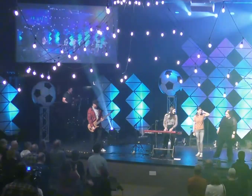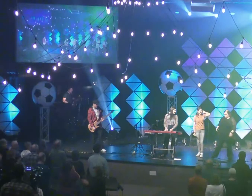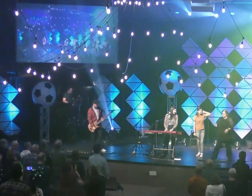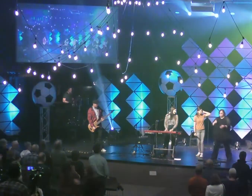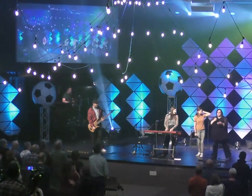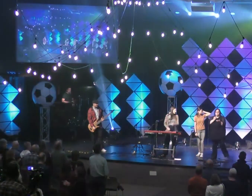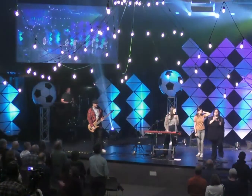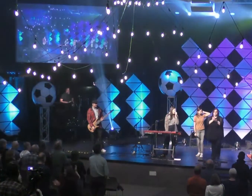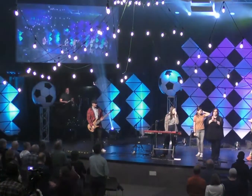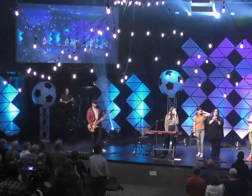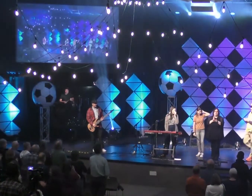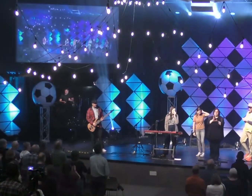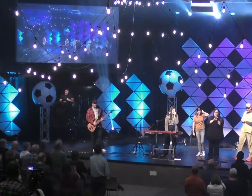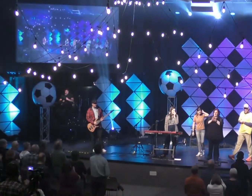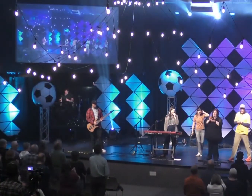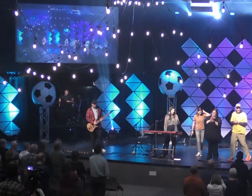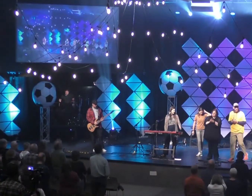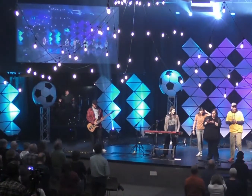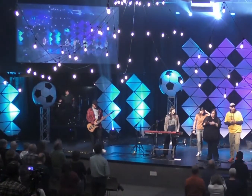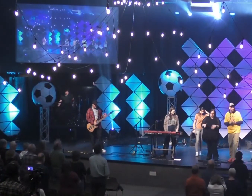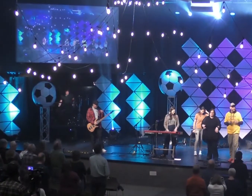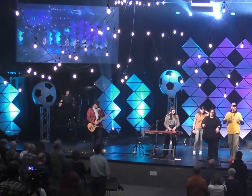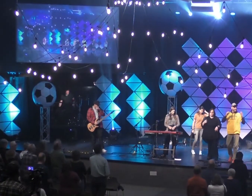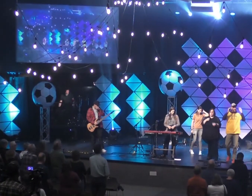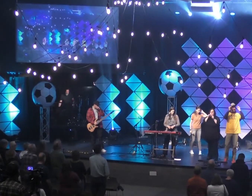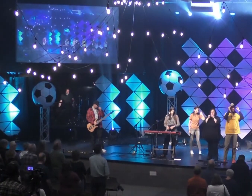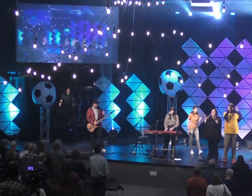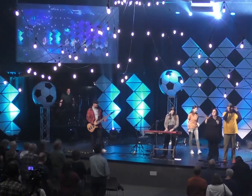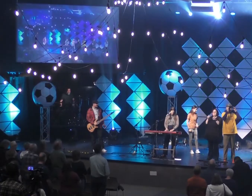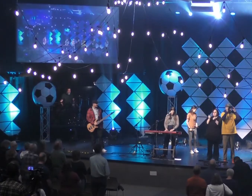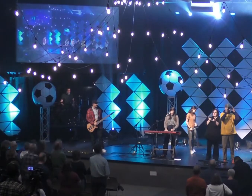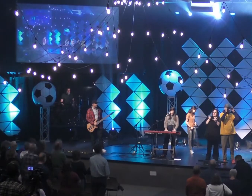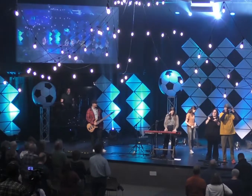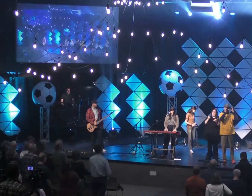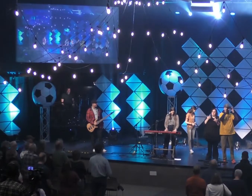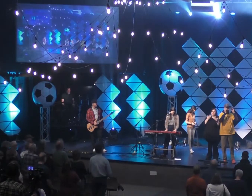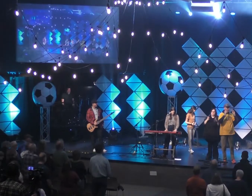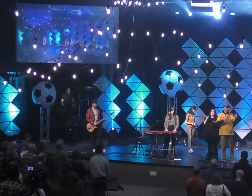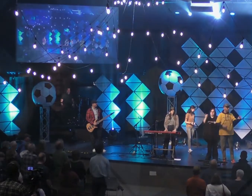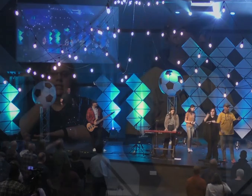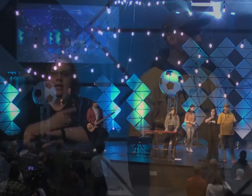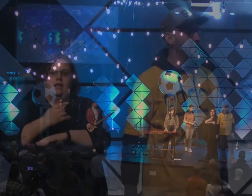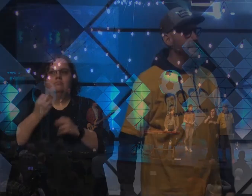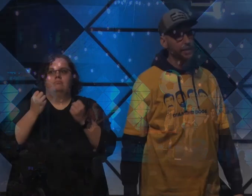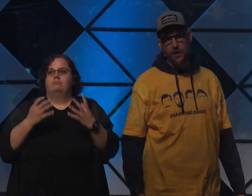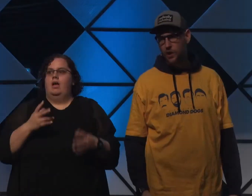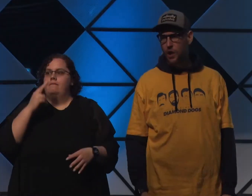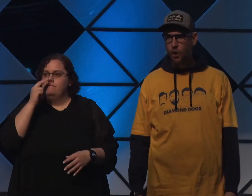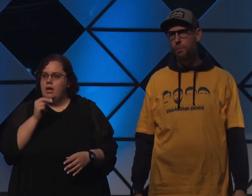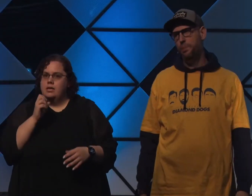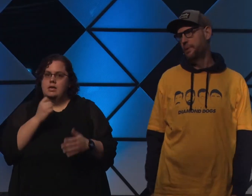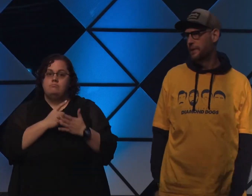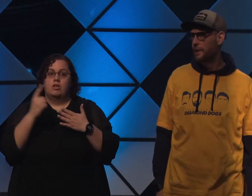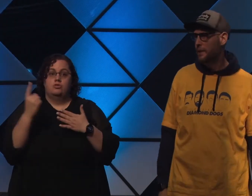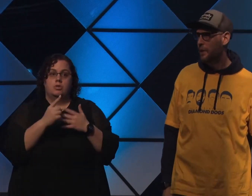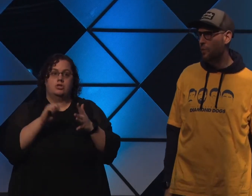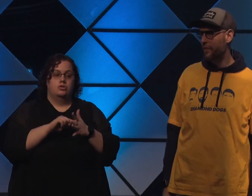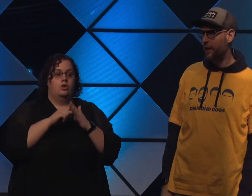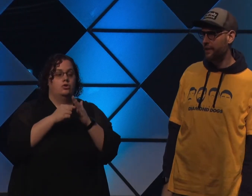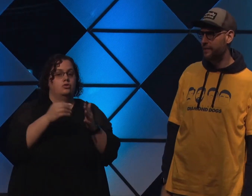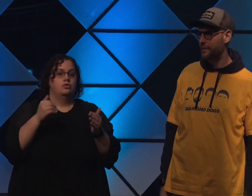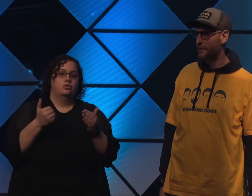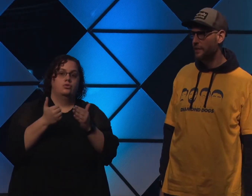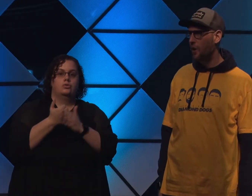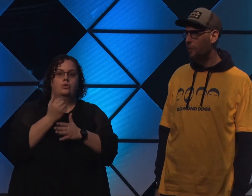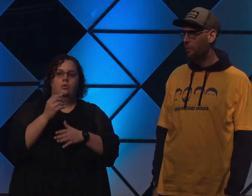Nicely done. Nicely done. All right. We got our blessing today to get us out of here. It's been a lot of fun. Next week, we're launching a series called Hope with